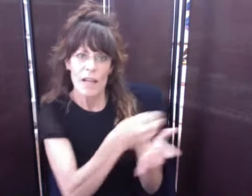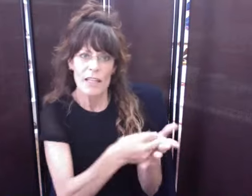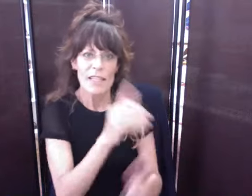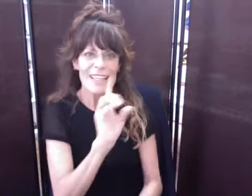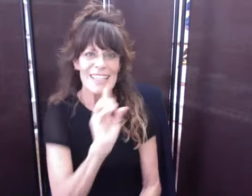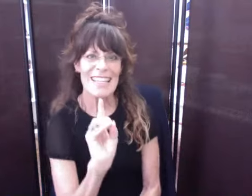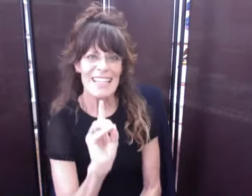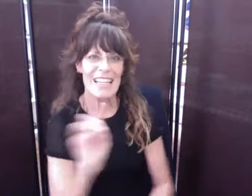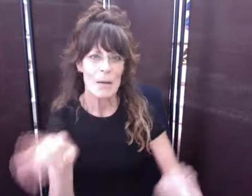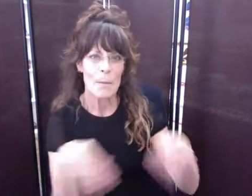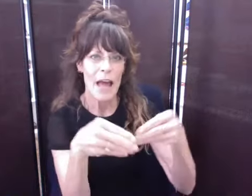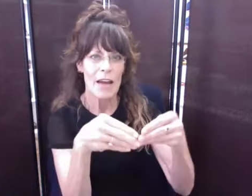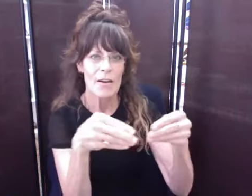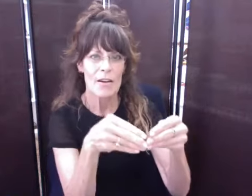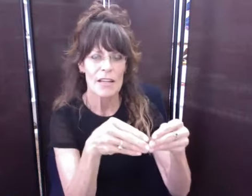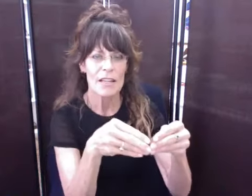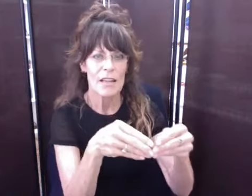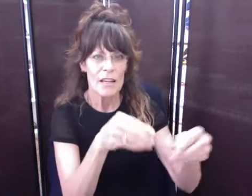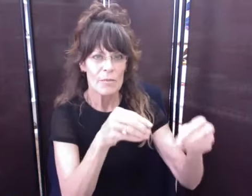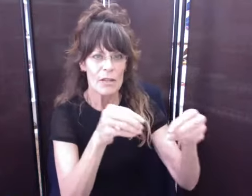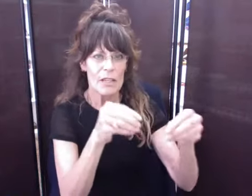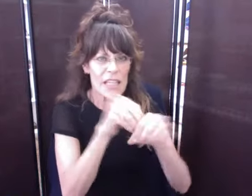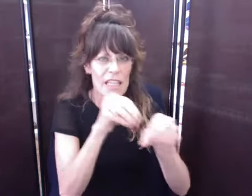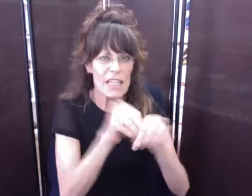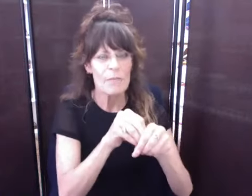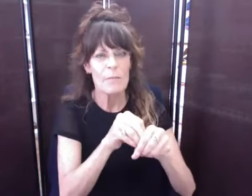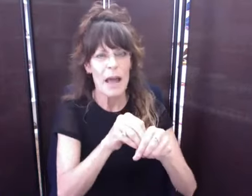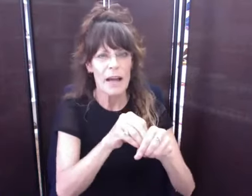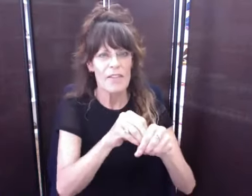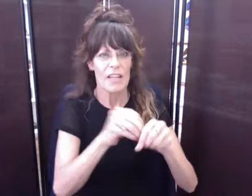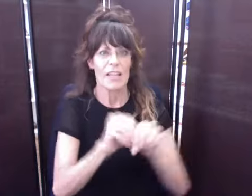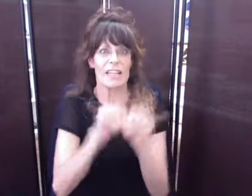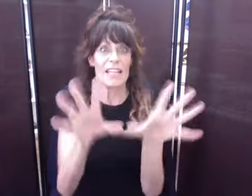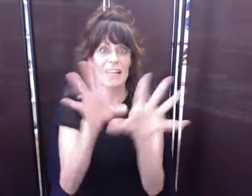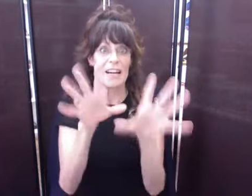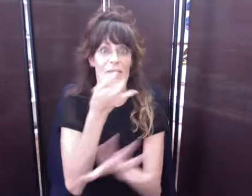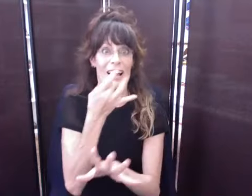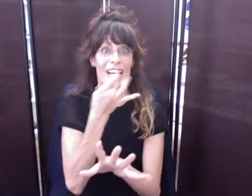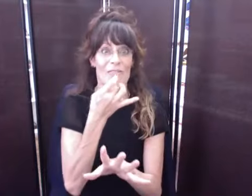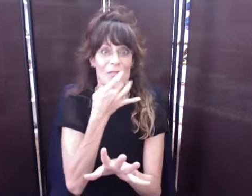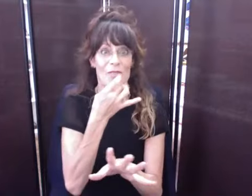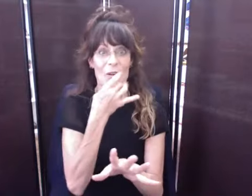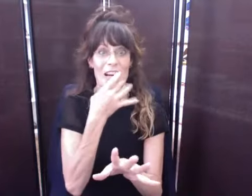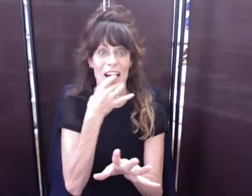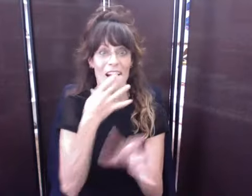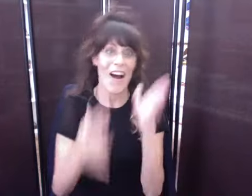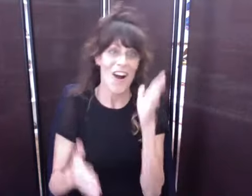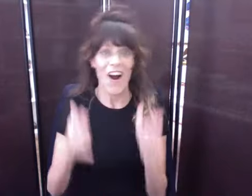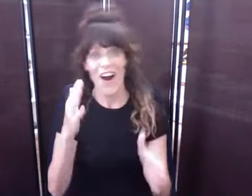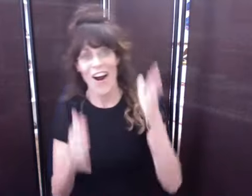she shoved 2 or 3 of them in the butt end of this thing, and it lit up like the 4th of July. Lights were going off. You pulled this thing out from the back, you push one